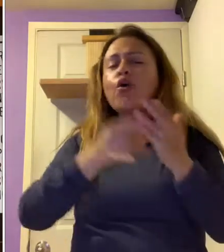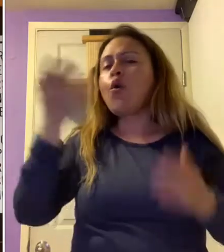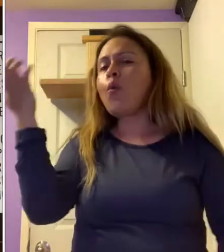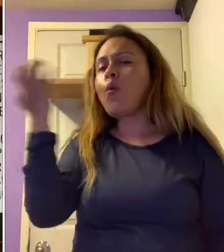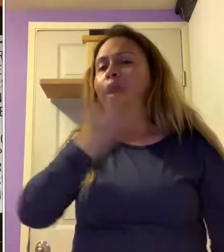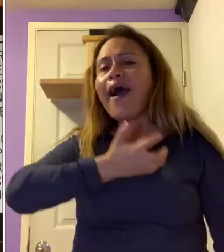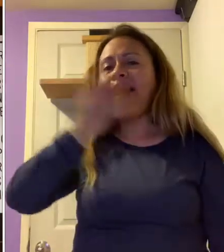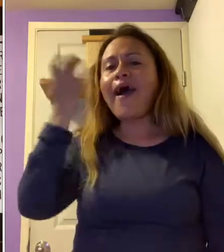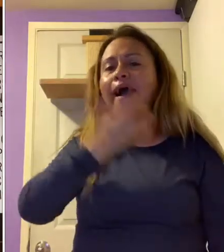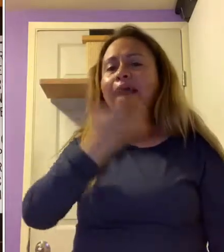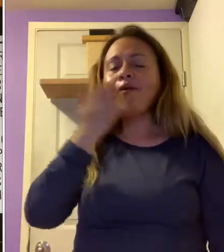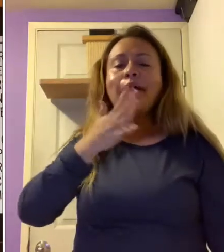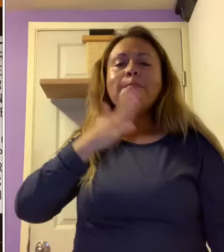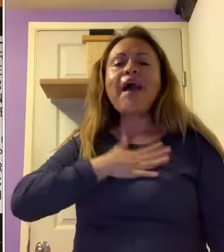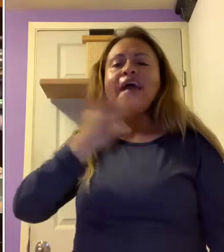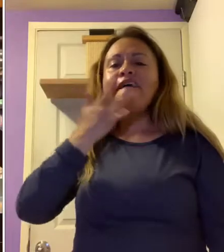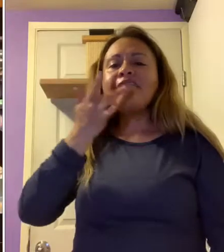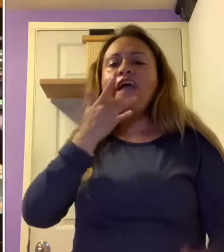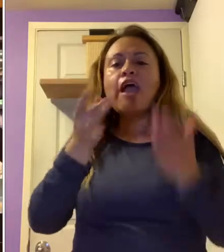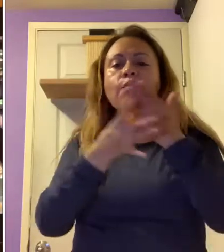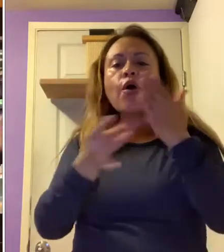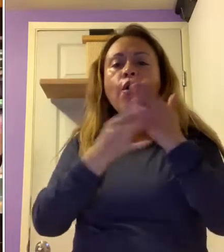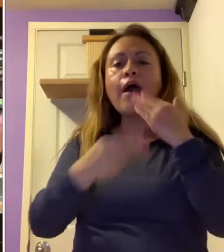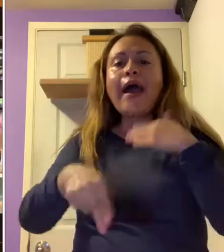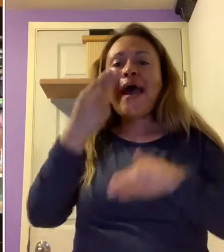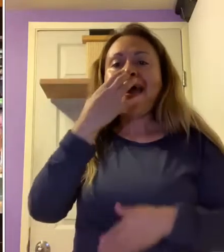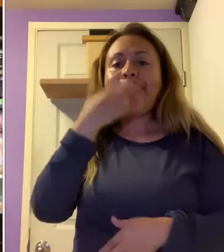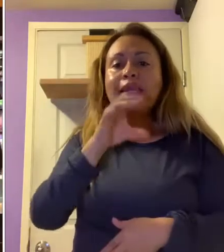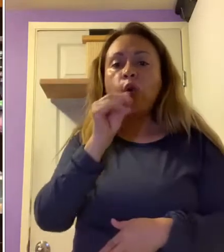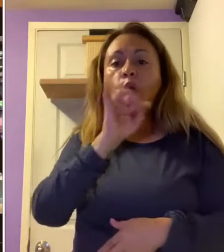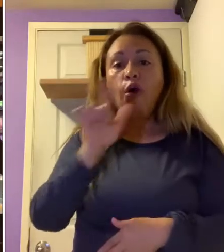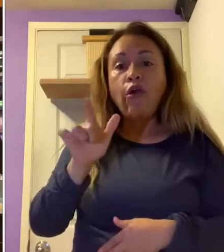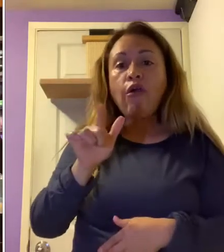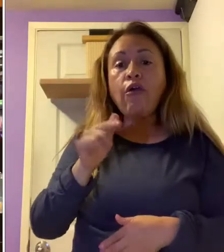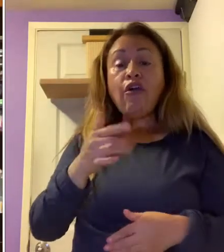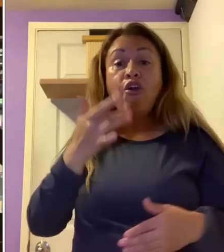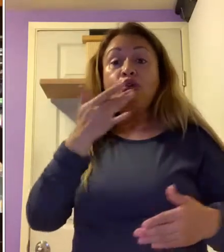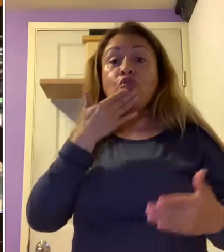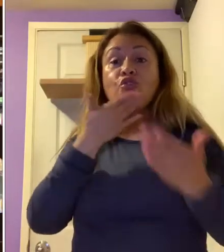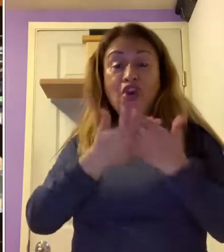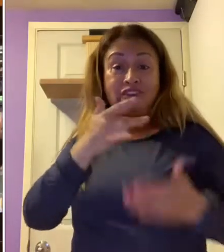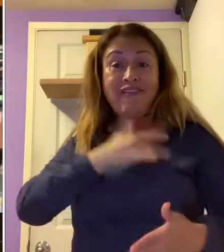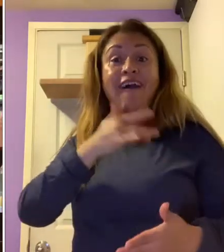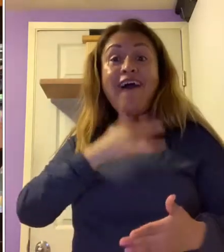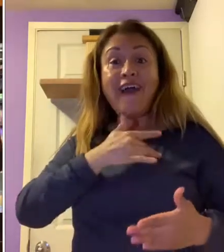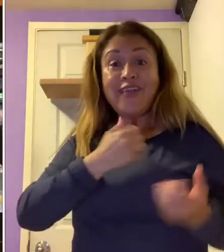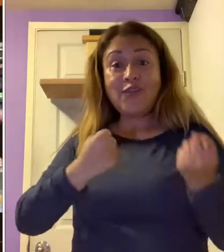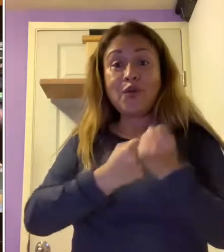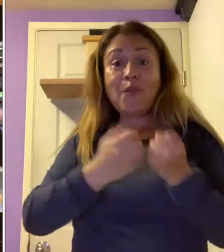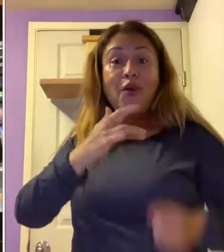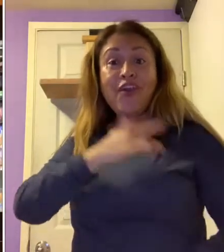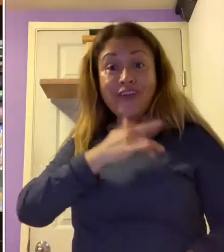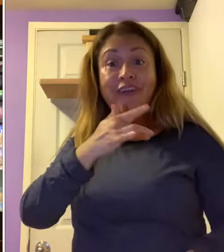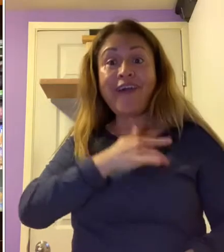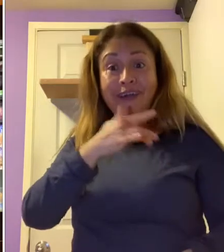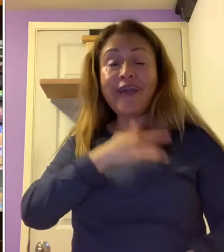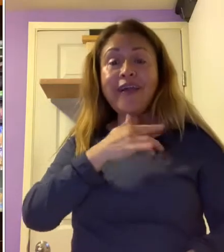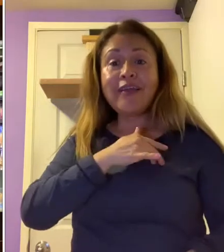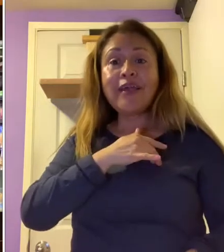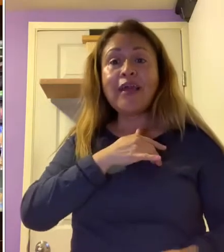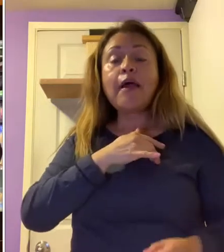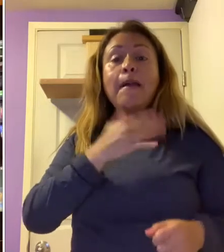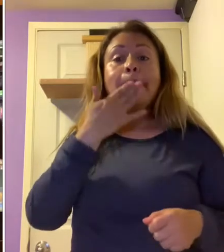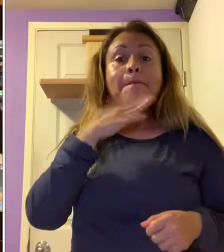oil. Holy shnikes, avocado oil is one of my favorite oils because it's a high heat oil, the most heart healthy oil, one of the most heart healthy